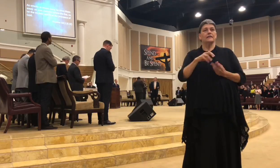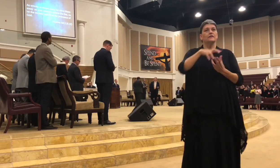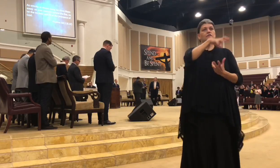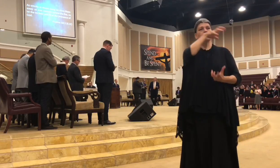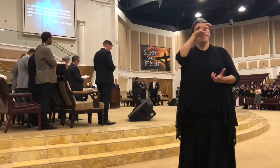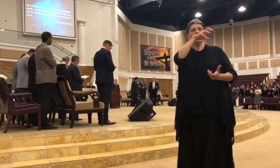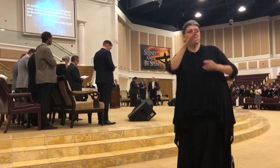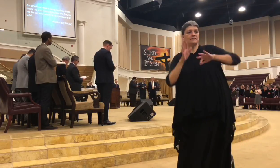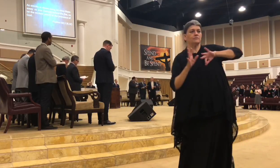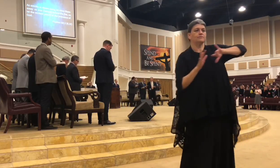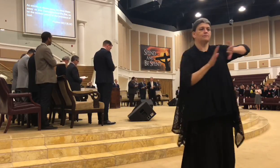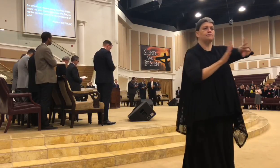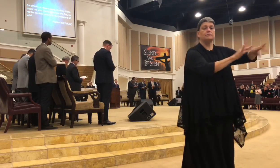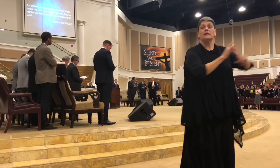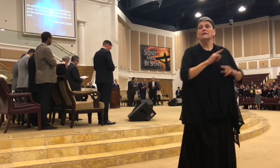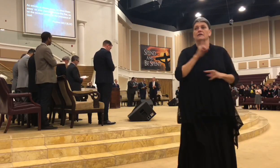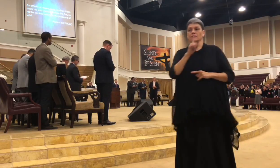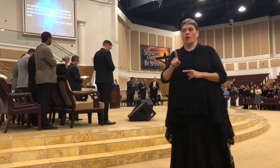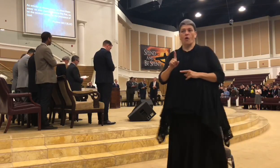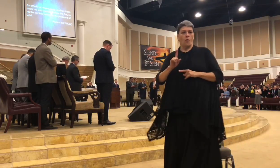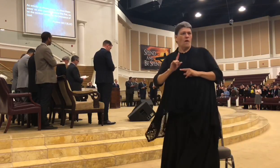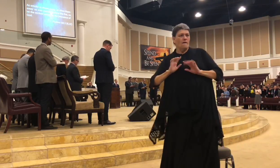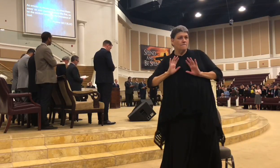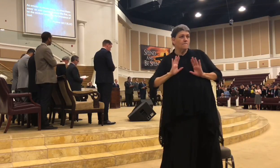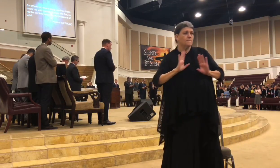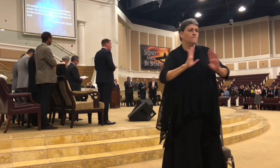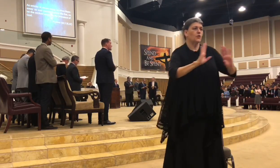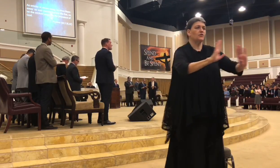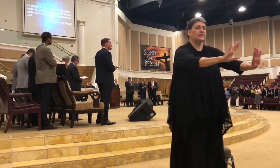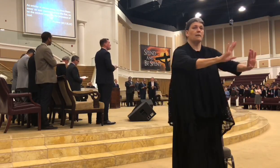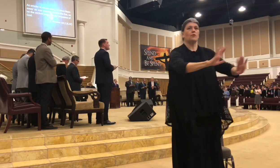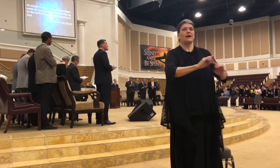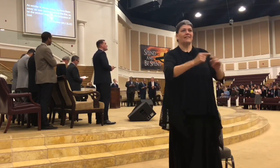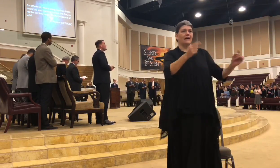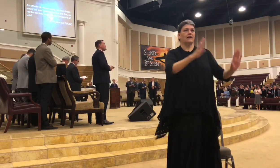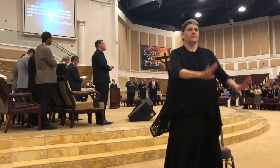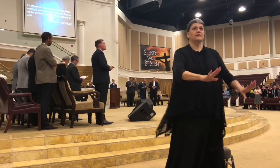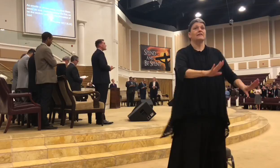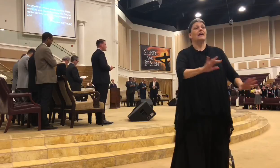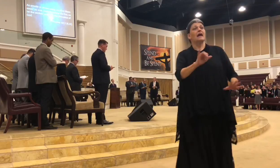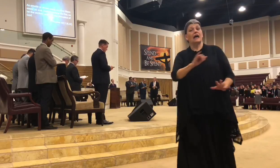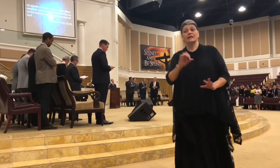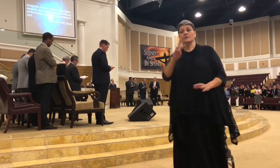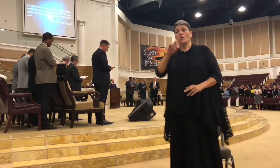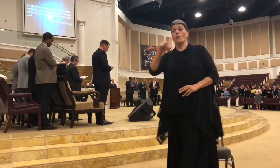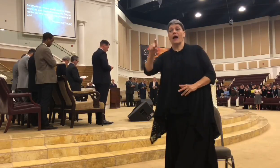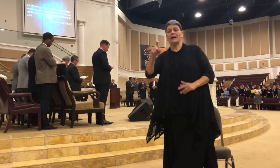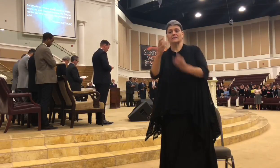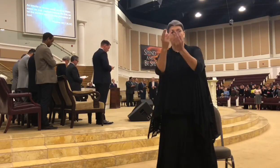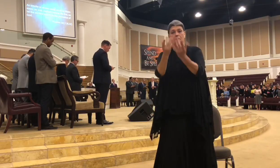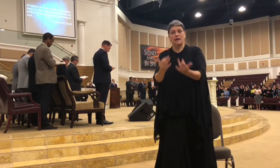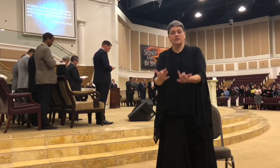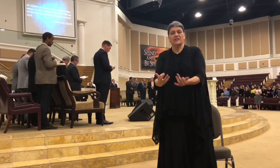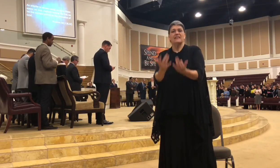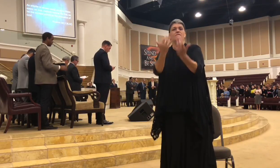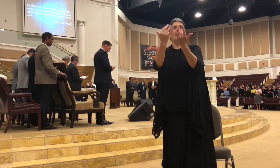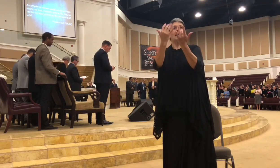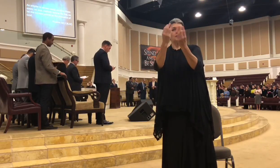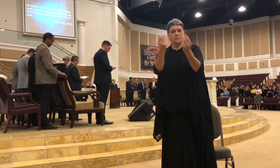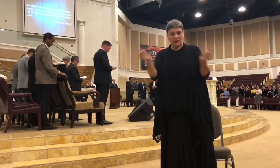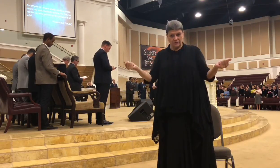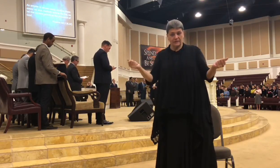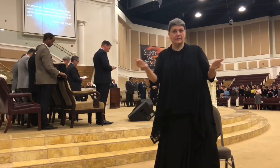away, so drive them away. As wax melteth before the fire, so let the wicked perish